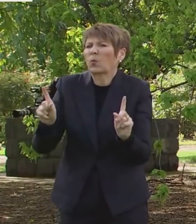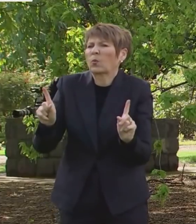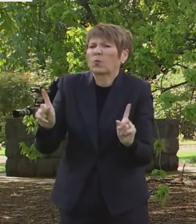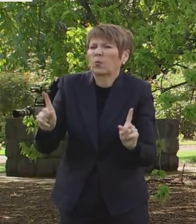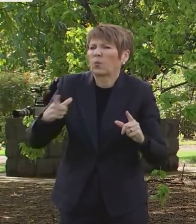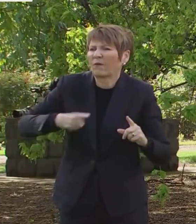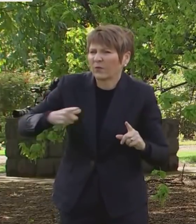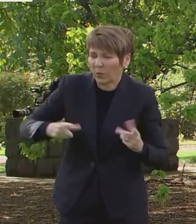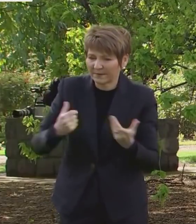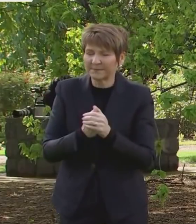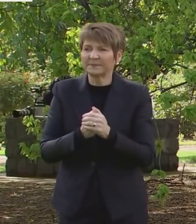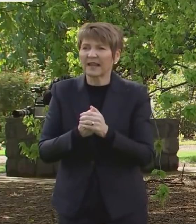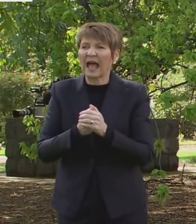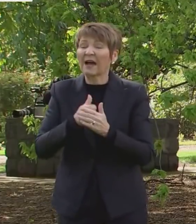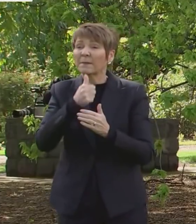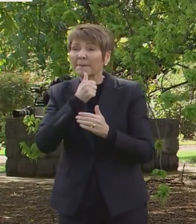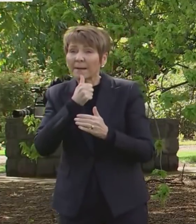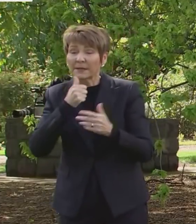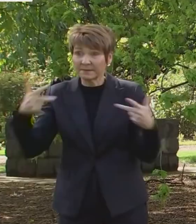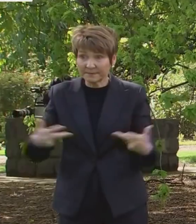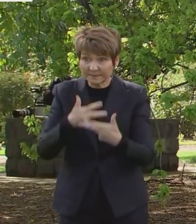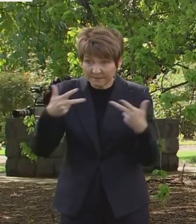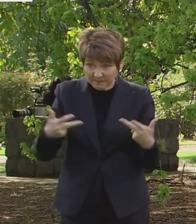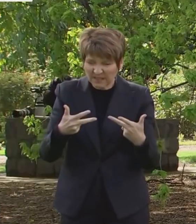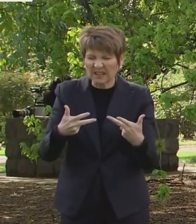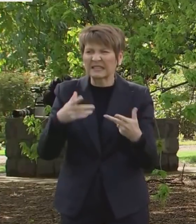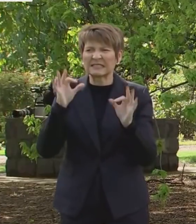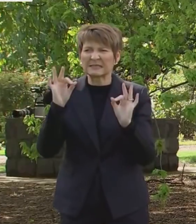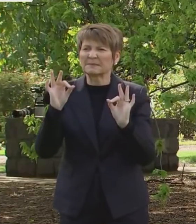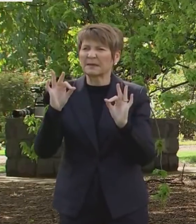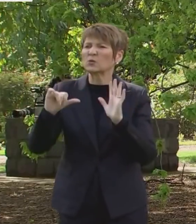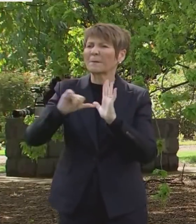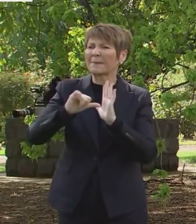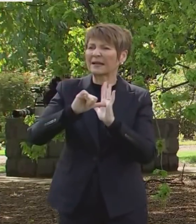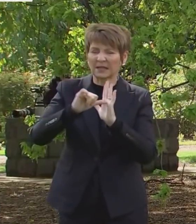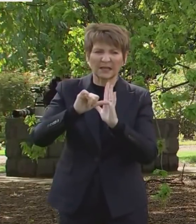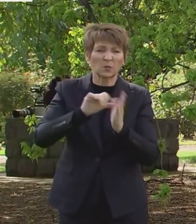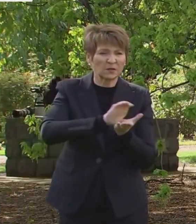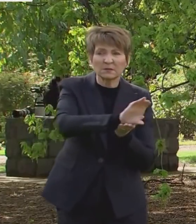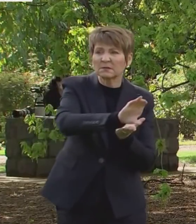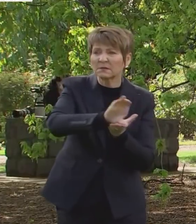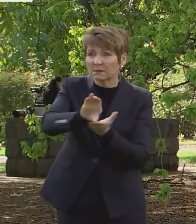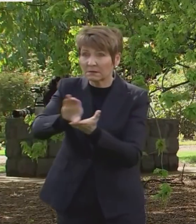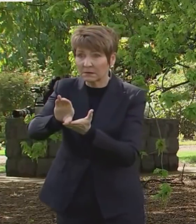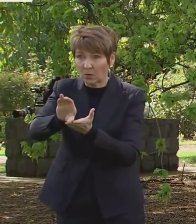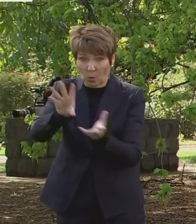Licensed Hospitality Venue Fund will continue as it has been going. That's an